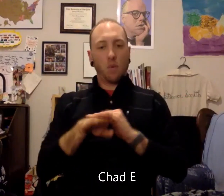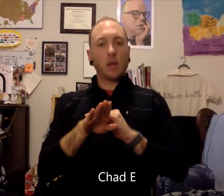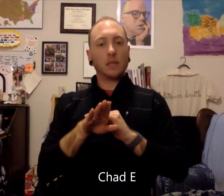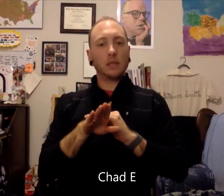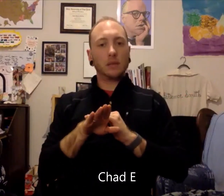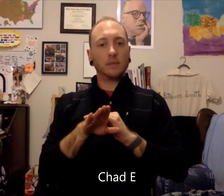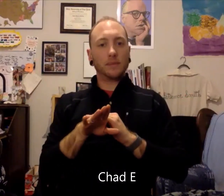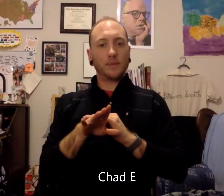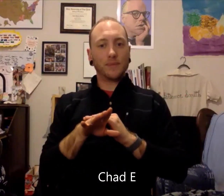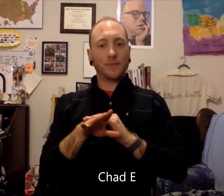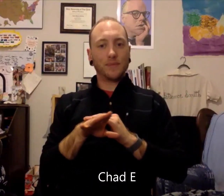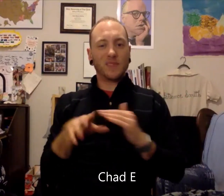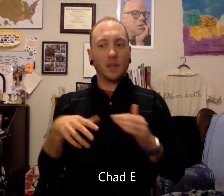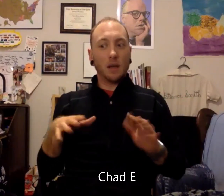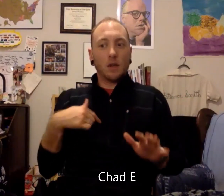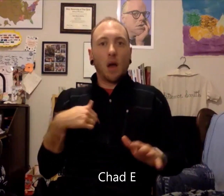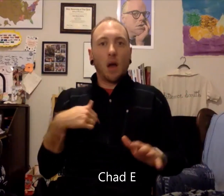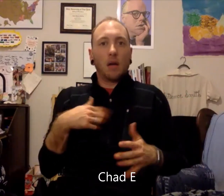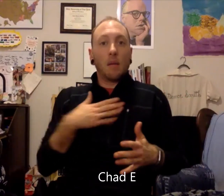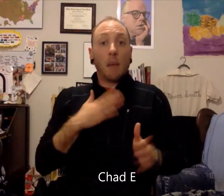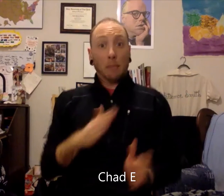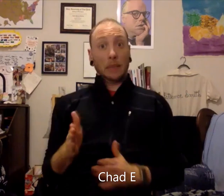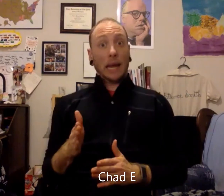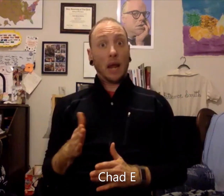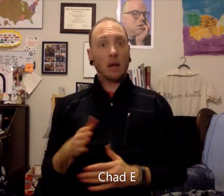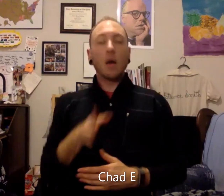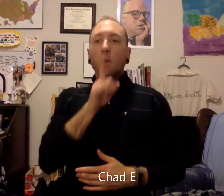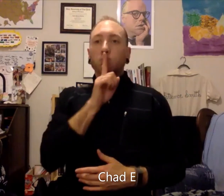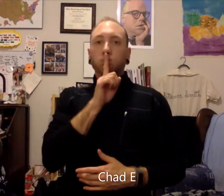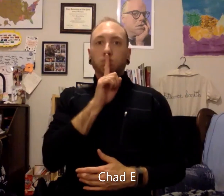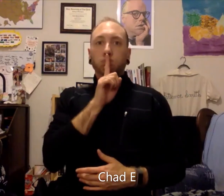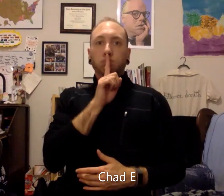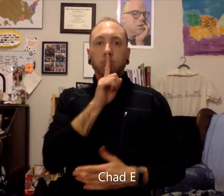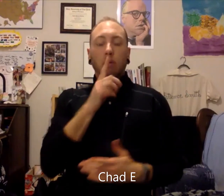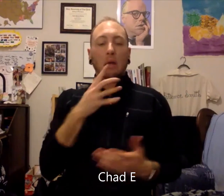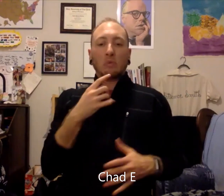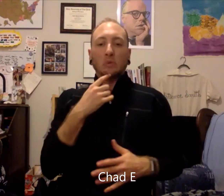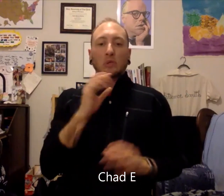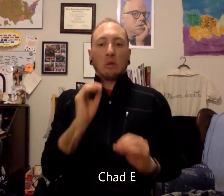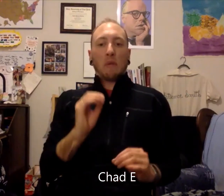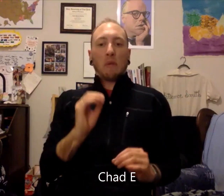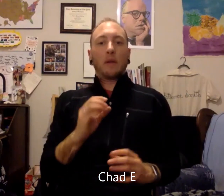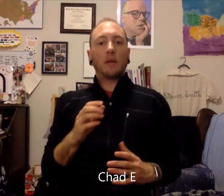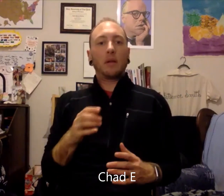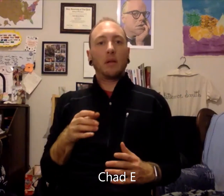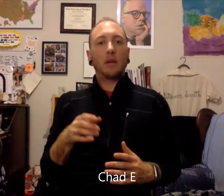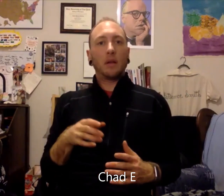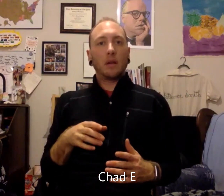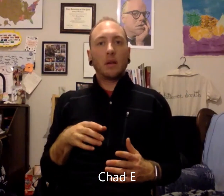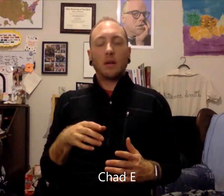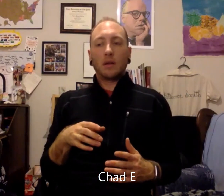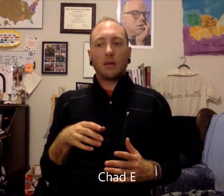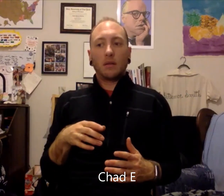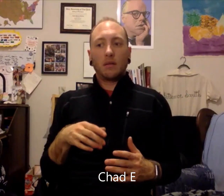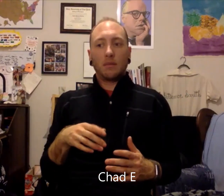introduce myself. I mean, I think they had a pretty good idea I was new and wasn't doing well, but somehow when they came around to introductions, my hand got